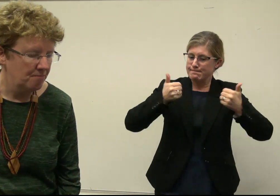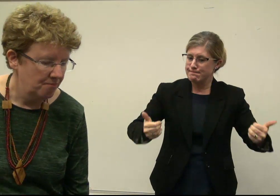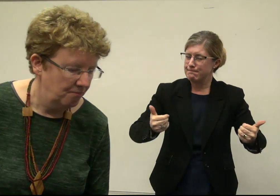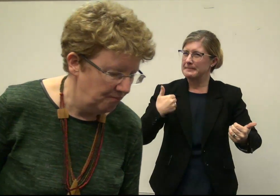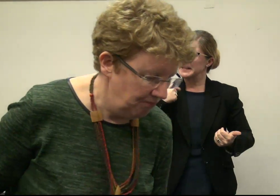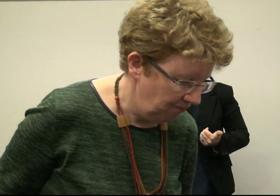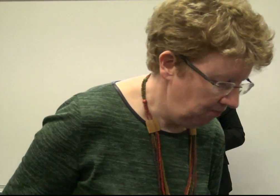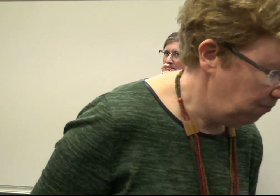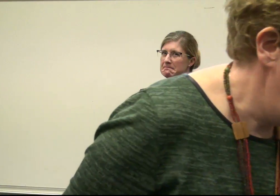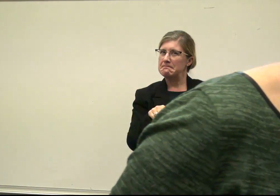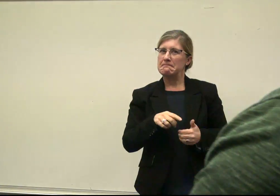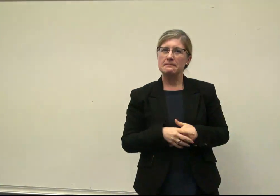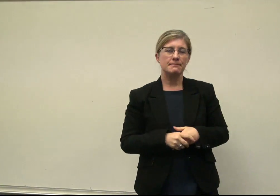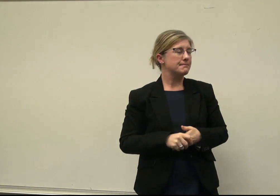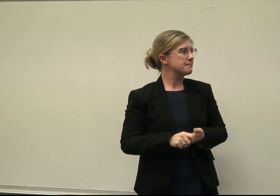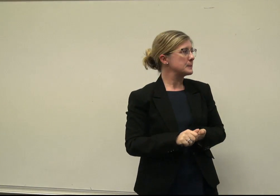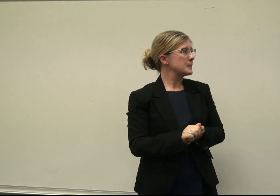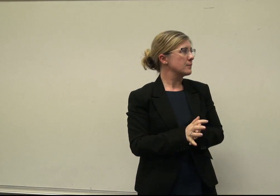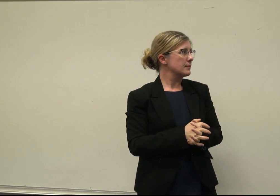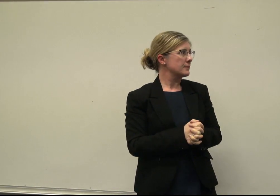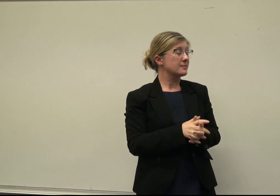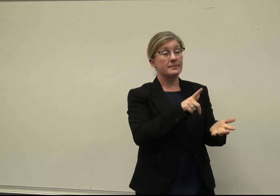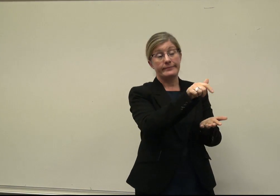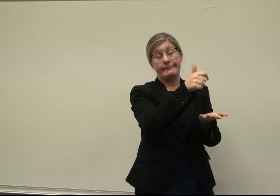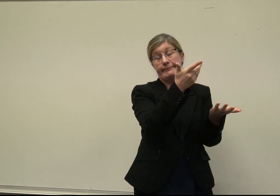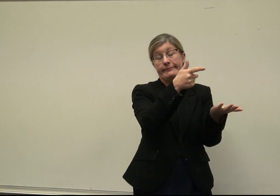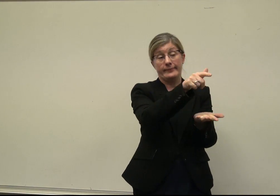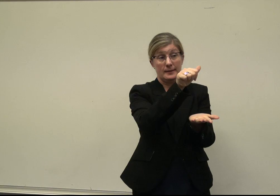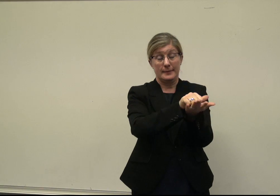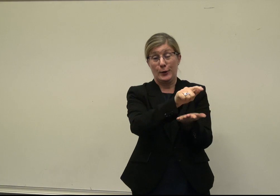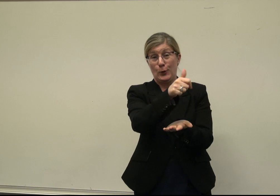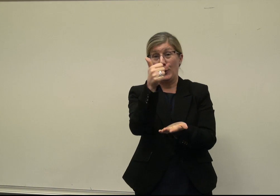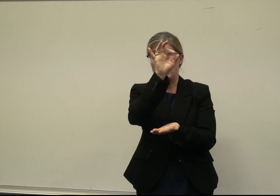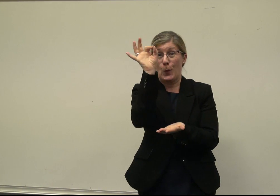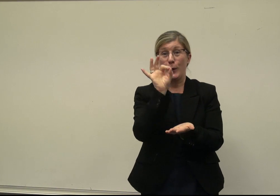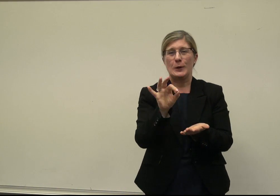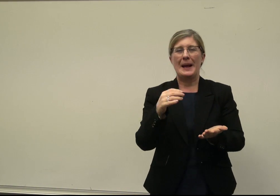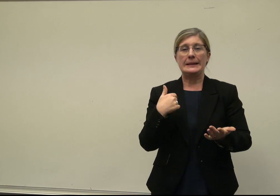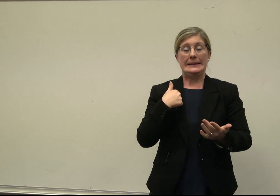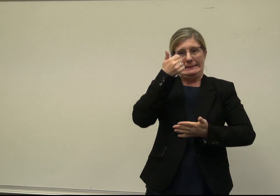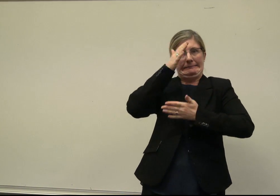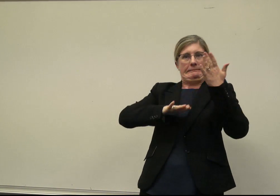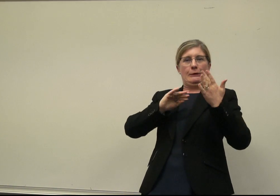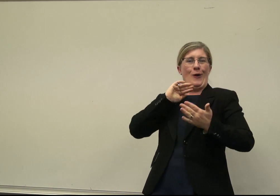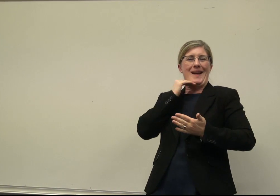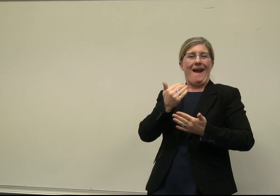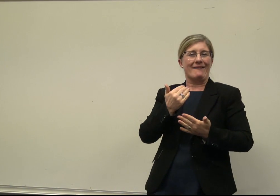That's a very good question, and I really don't have enough, elements to give you an answer.